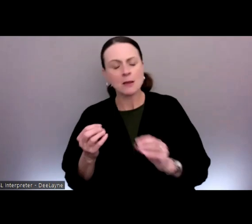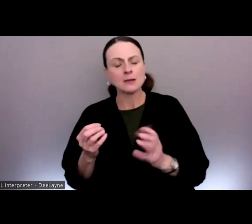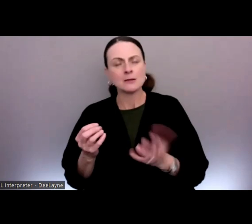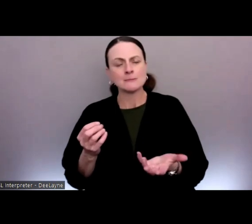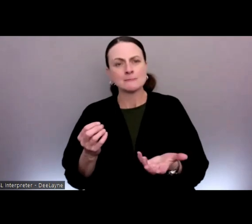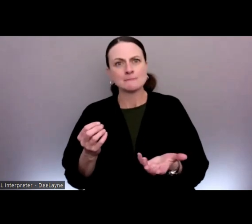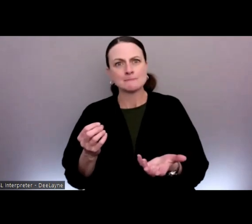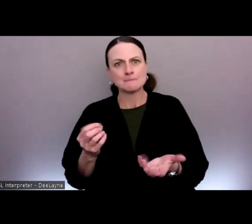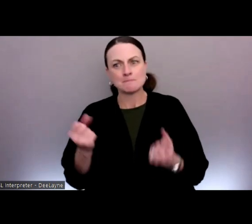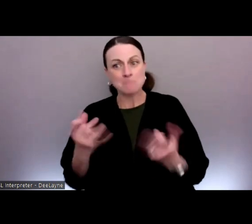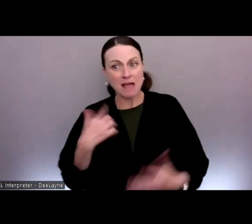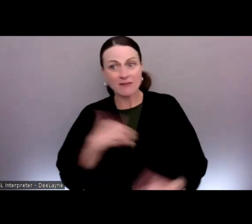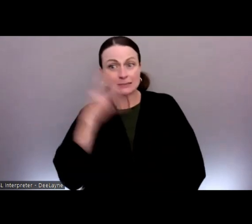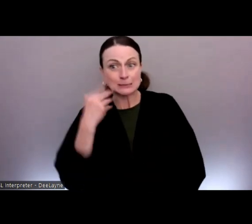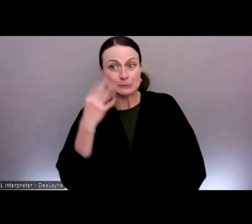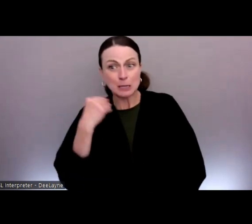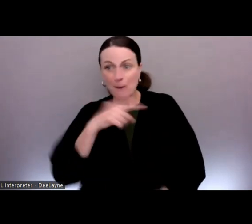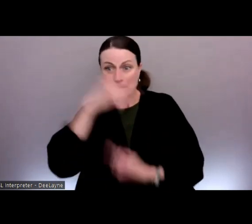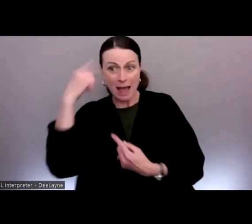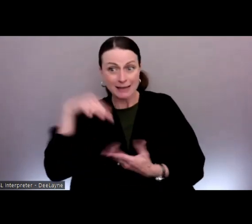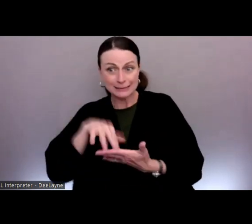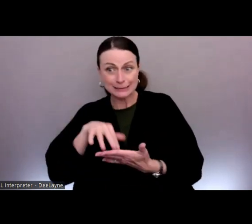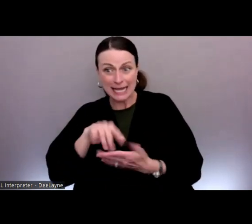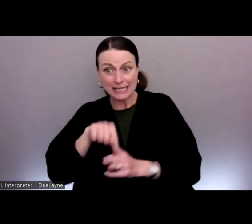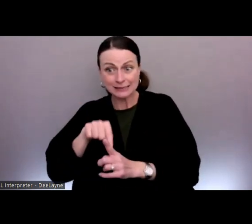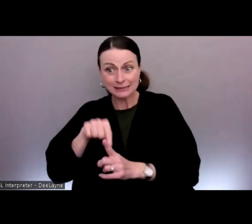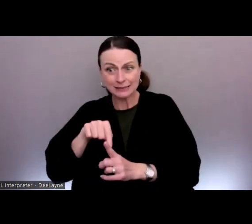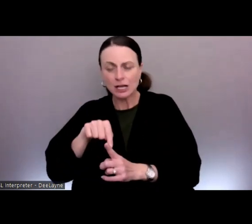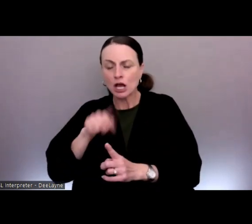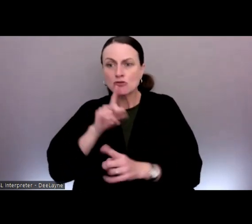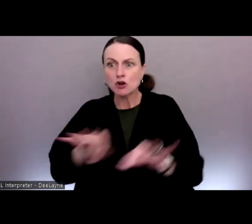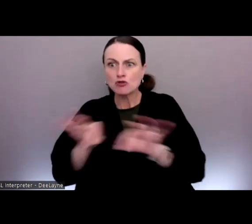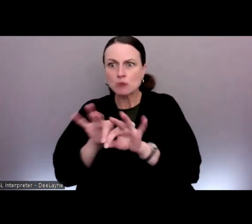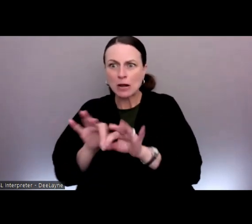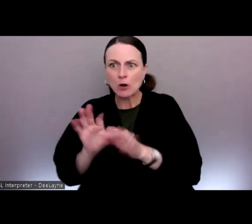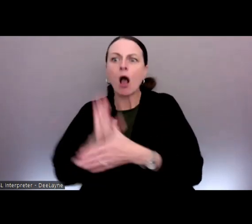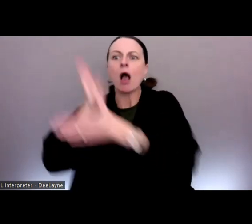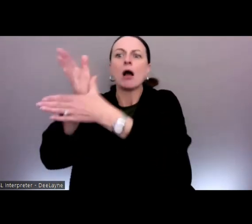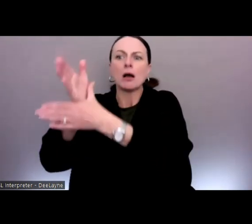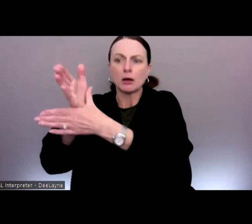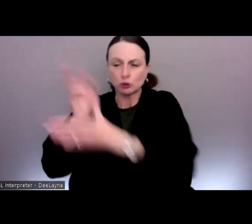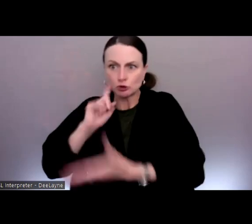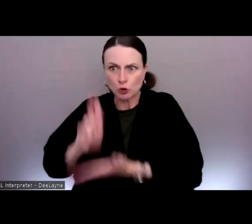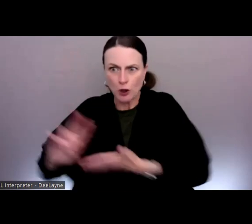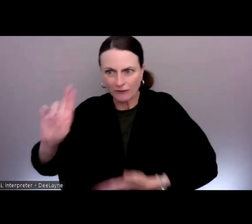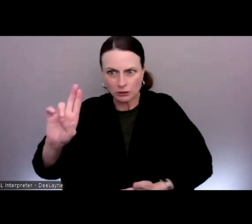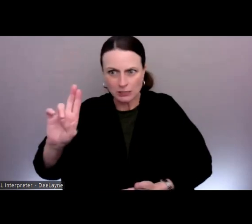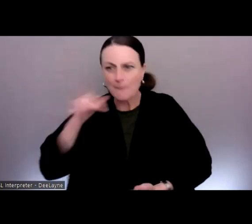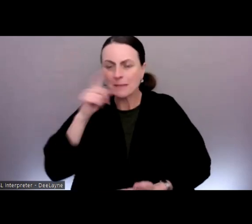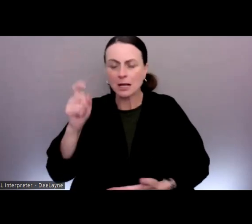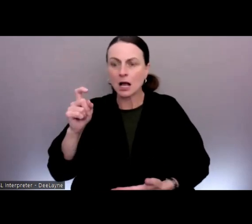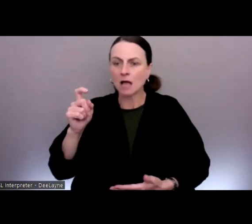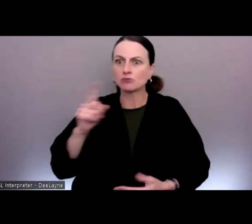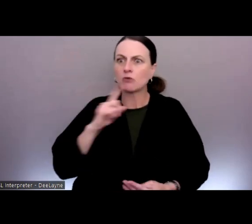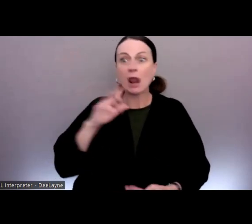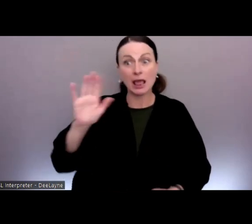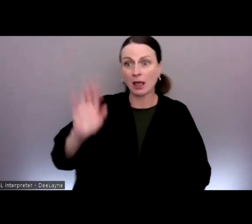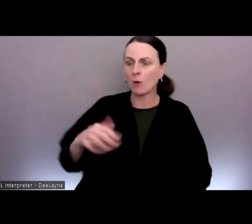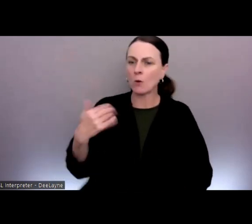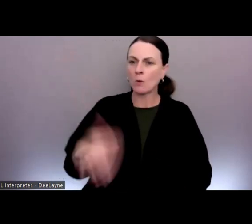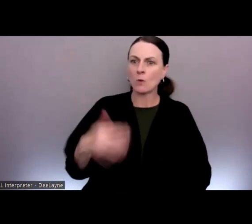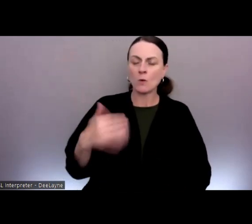else, Black studies is a critical intervention in the universities because it shakes the very